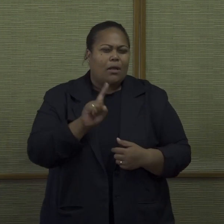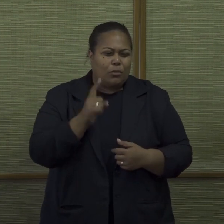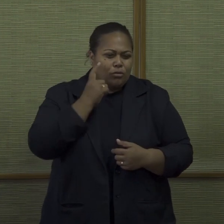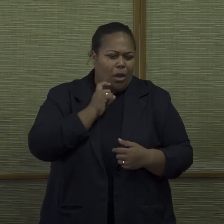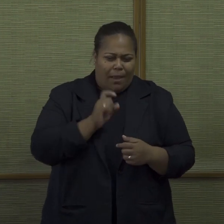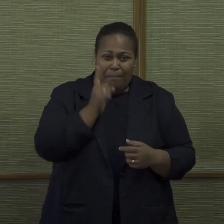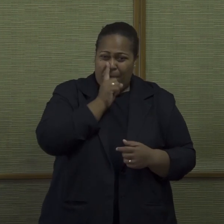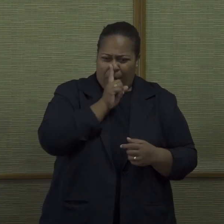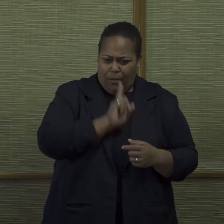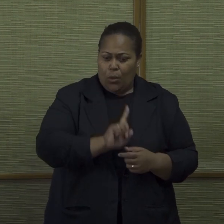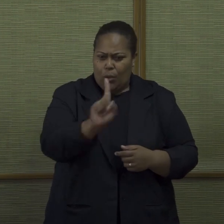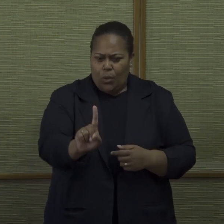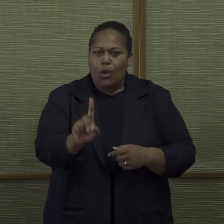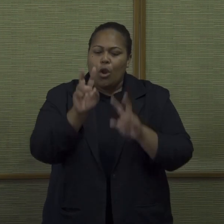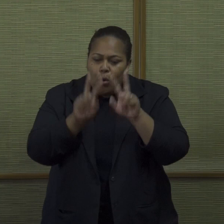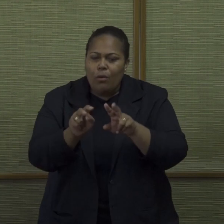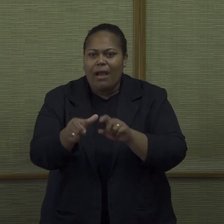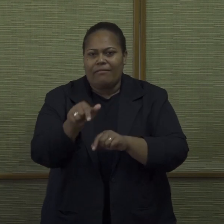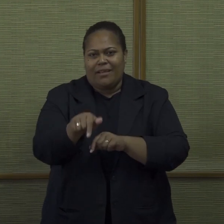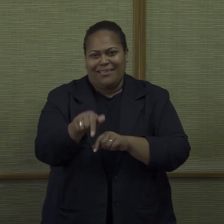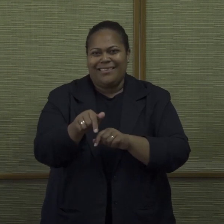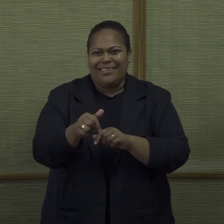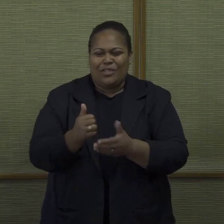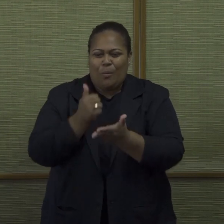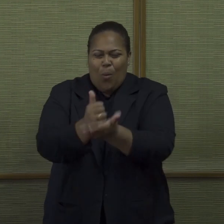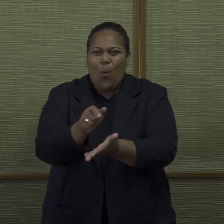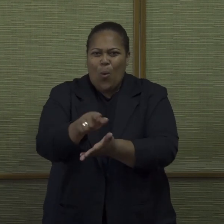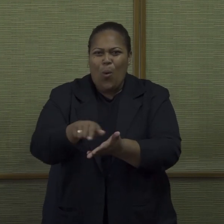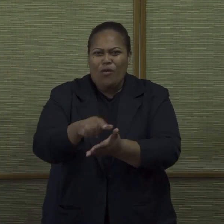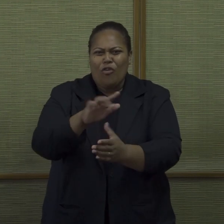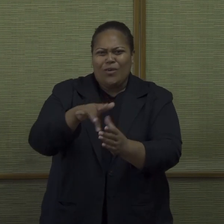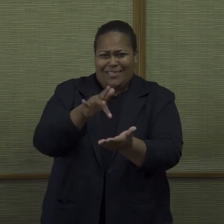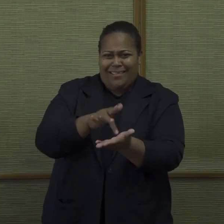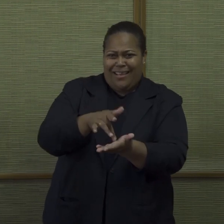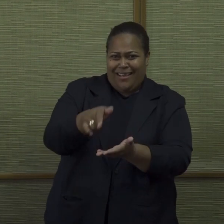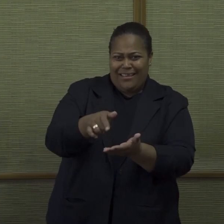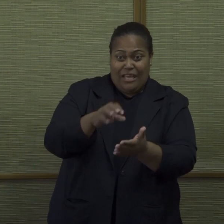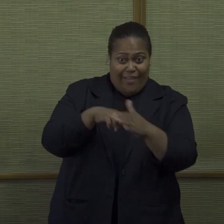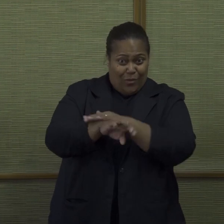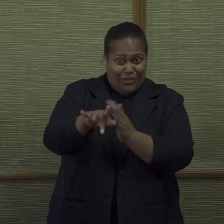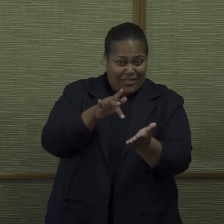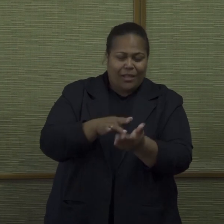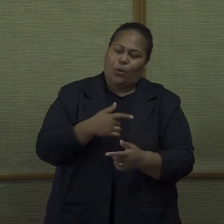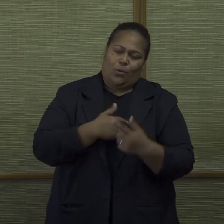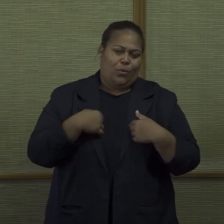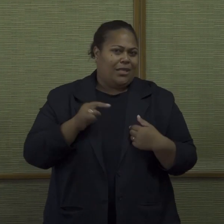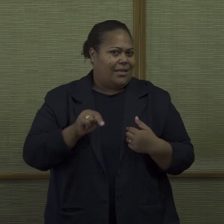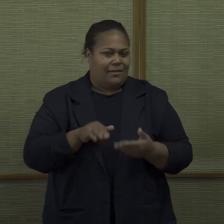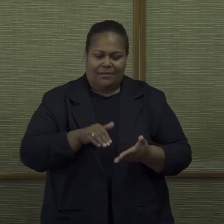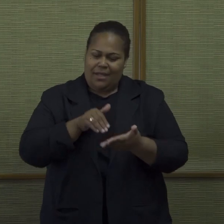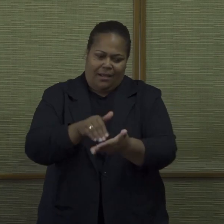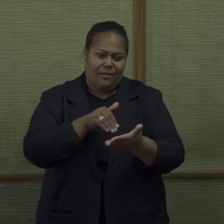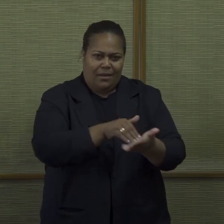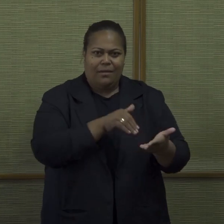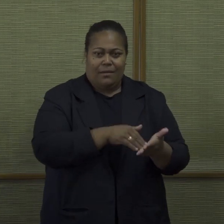the Emergency Operations Center to give them further support. For the extent of the damage, we can all